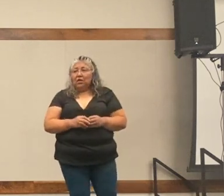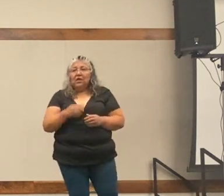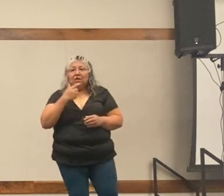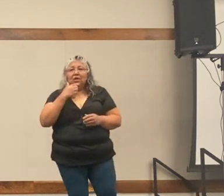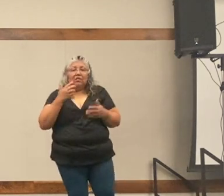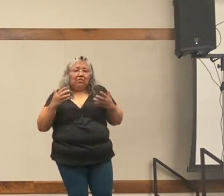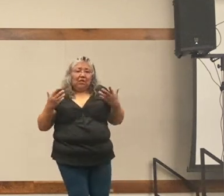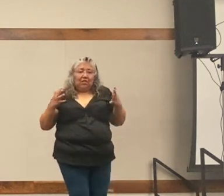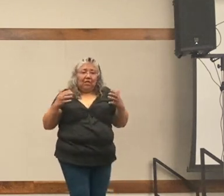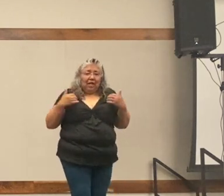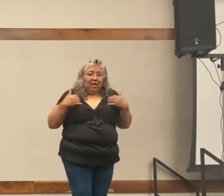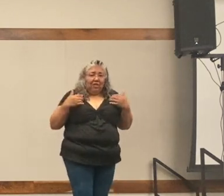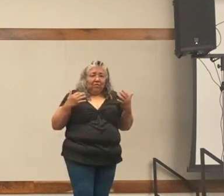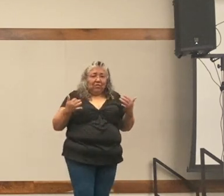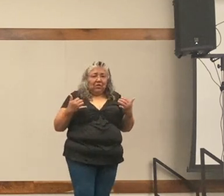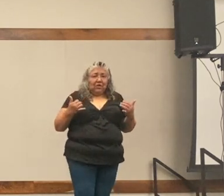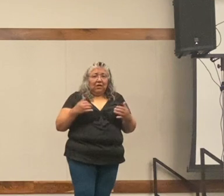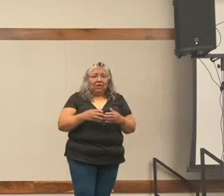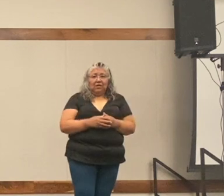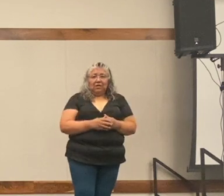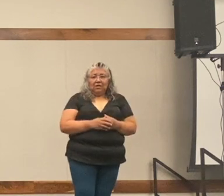says, that's all I have for you today.